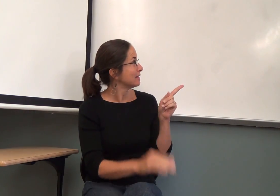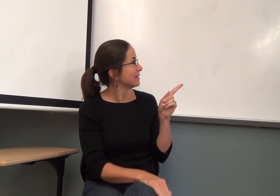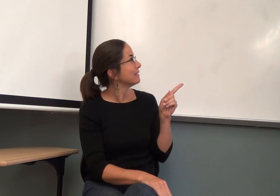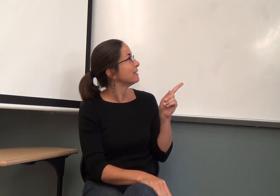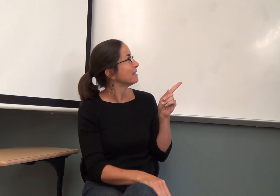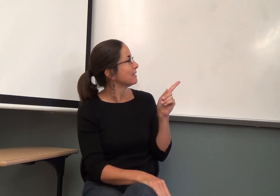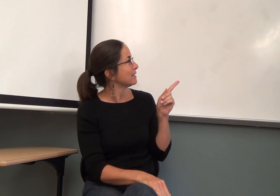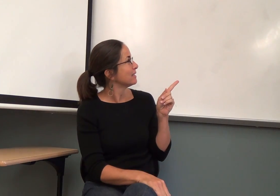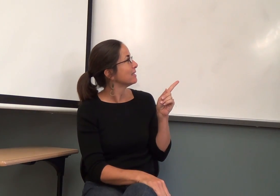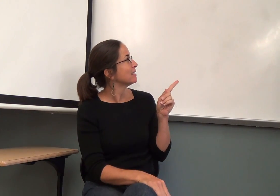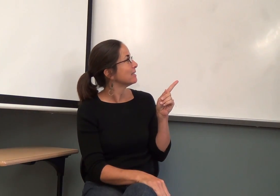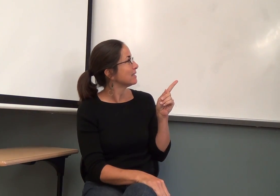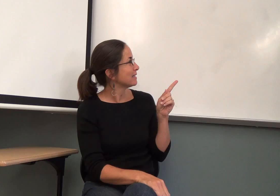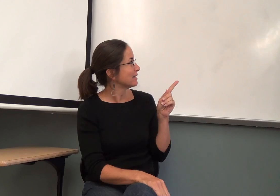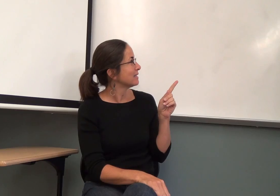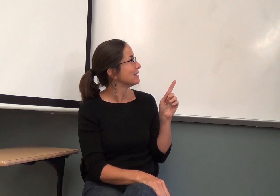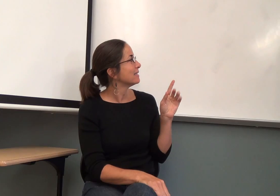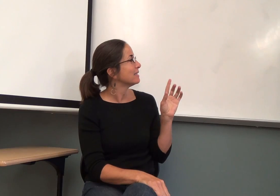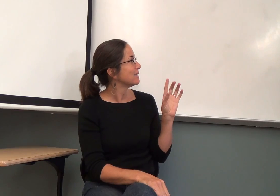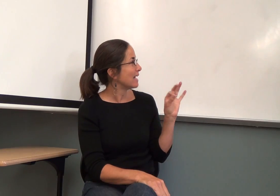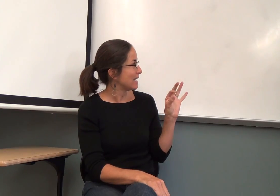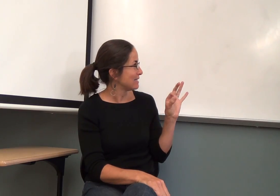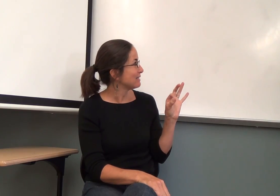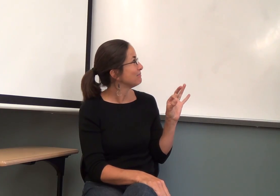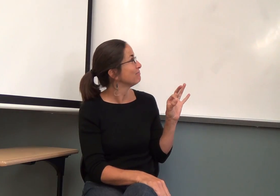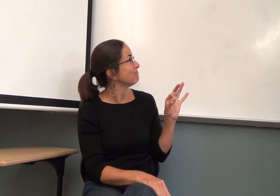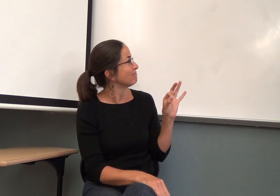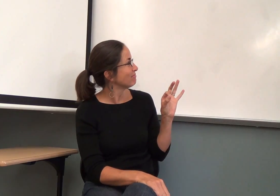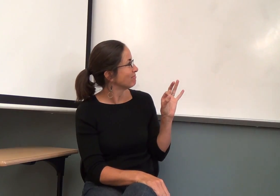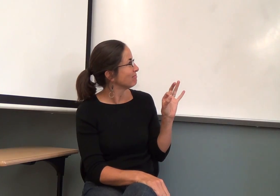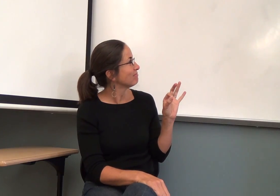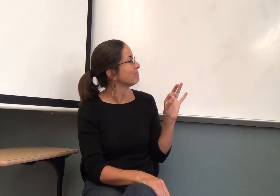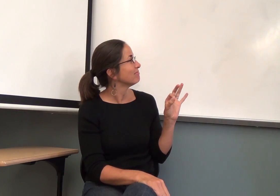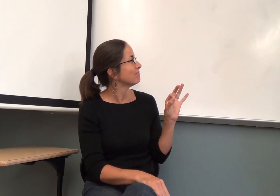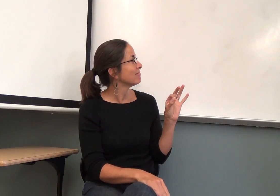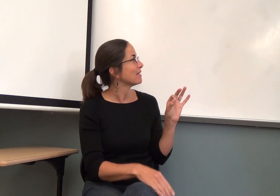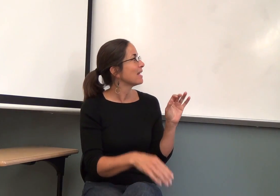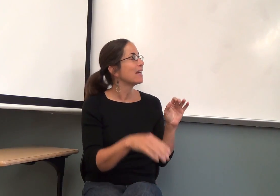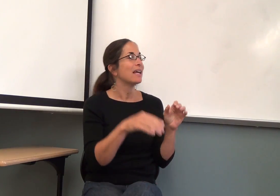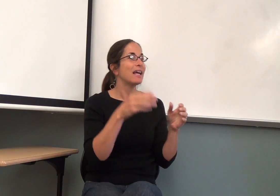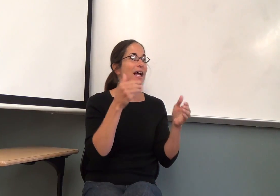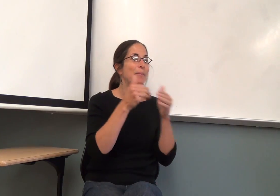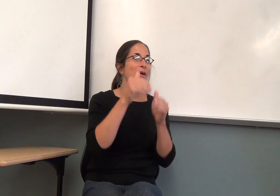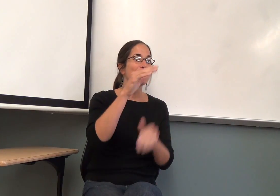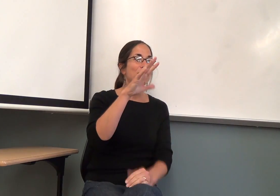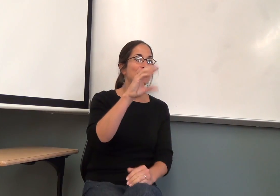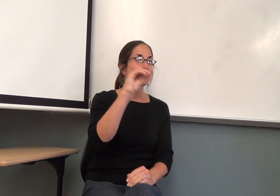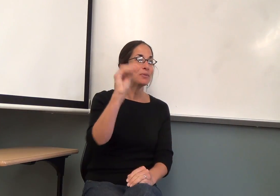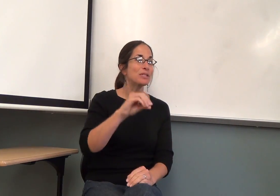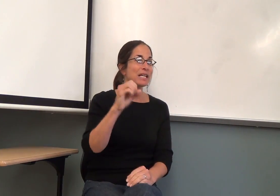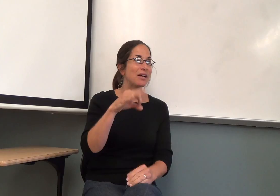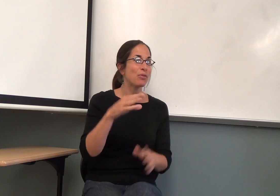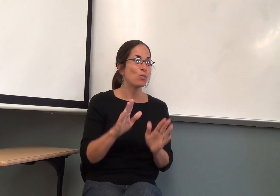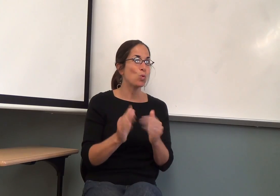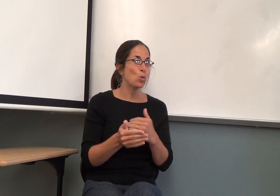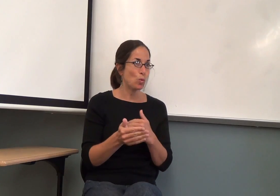3, 4, 5, 6, 7, 8, 9. 50, almost 50% of the room. Almost 50% of